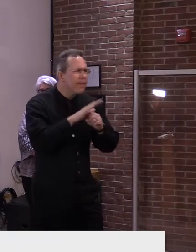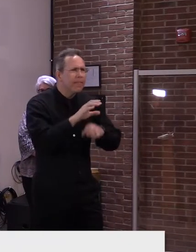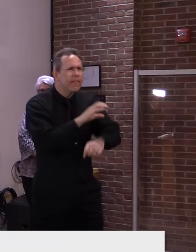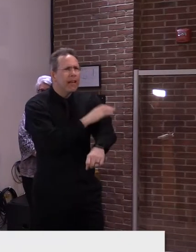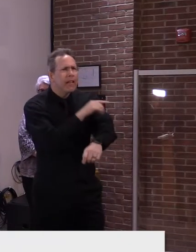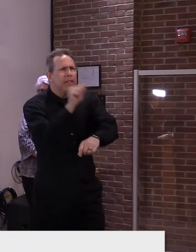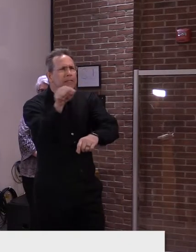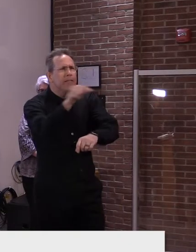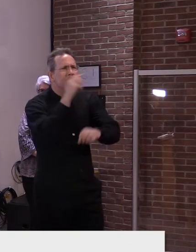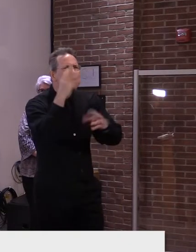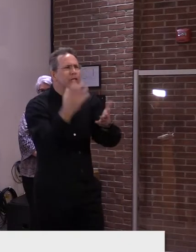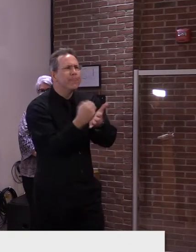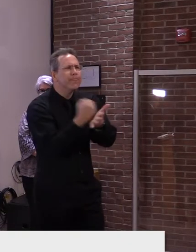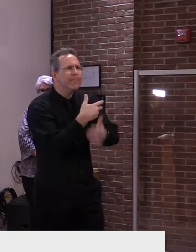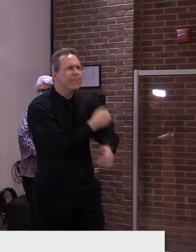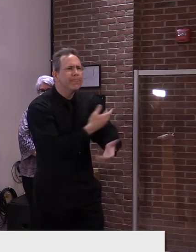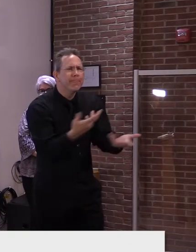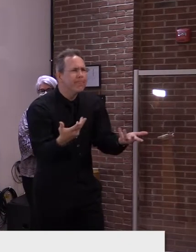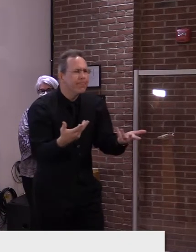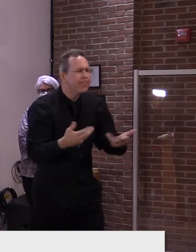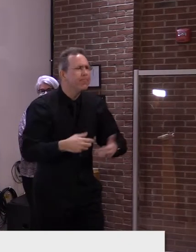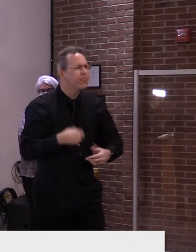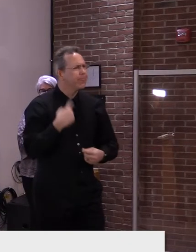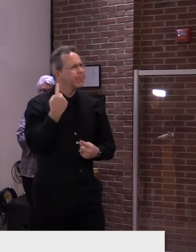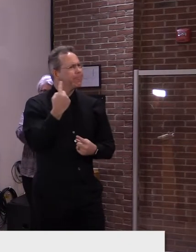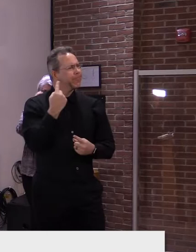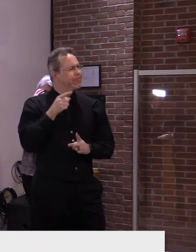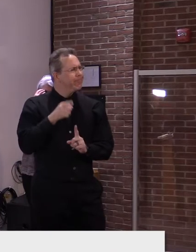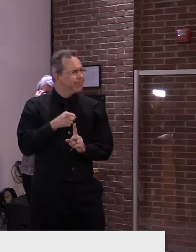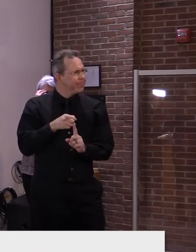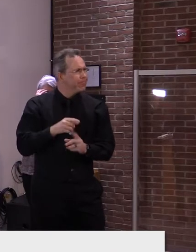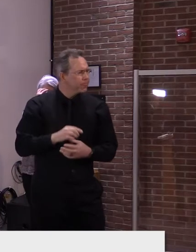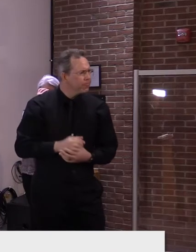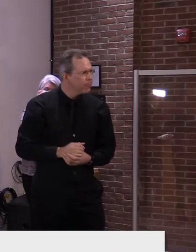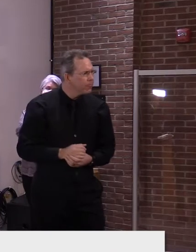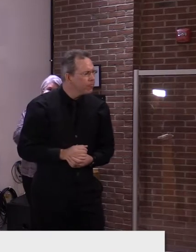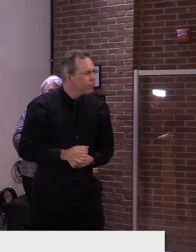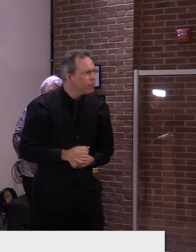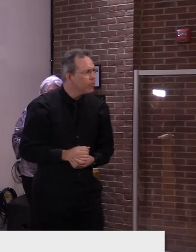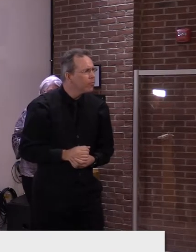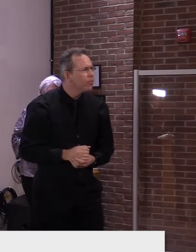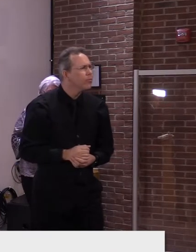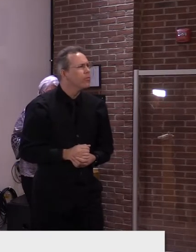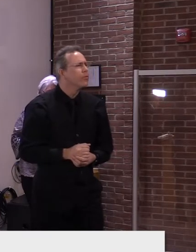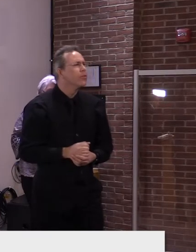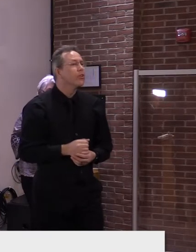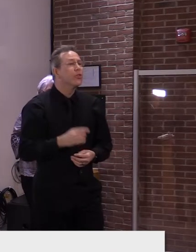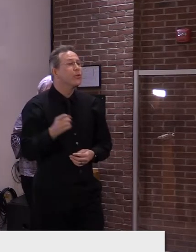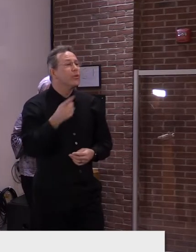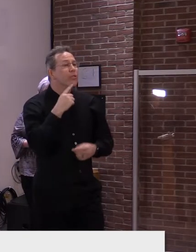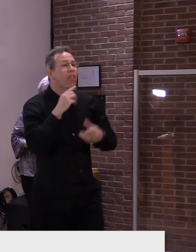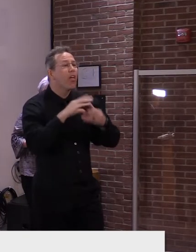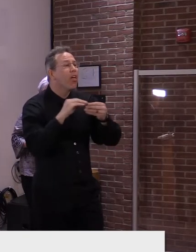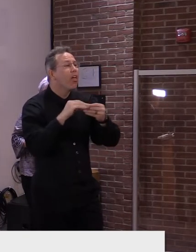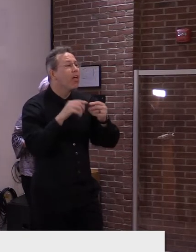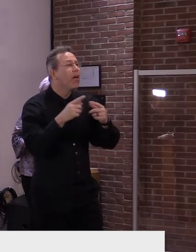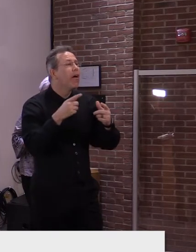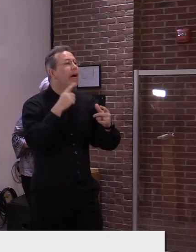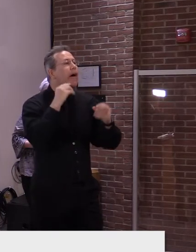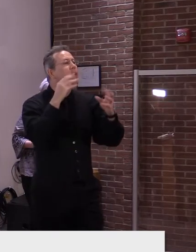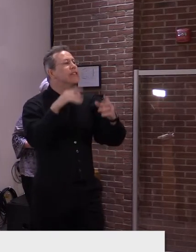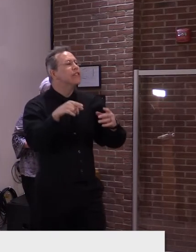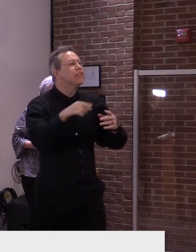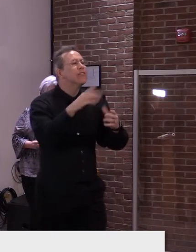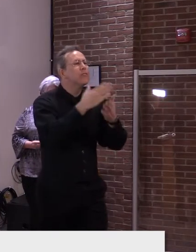been getting the vaccine or the vaccinations. Have you encountered much philosophical objection to it, people who don't want it, or do you think it's